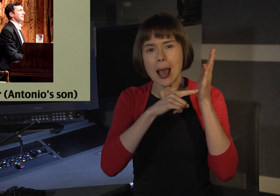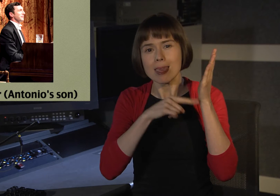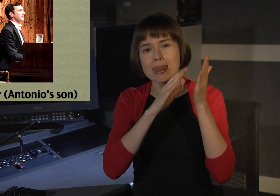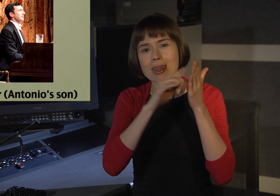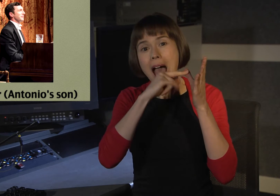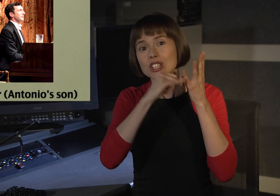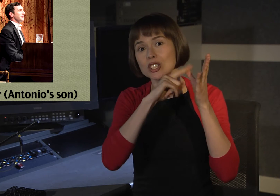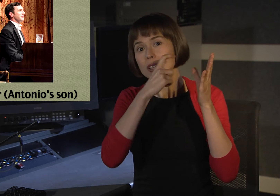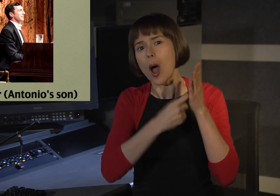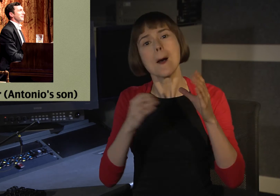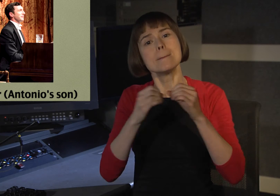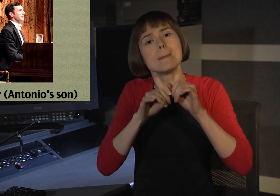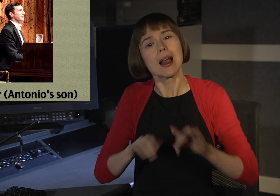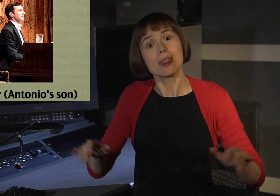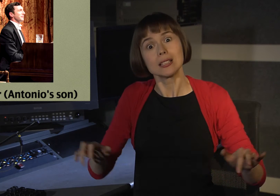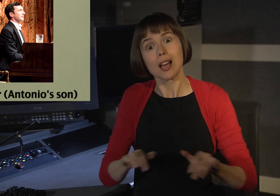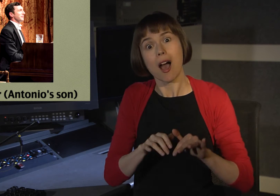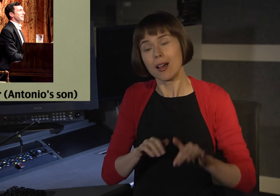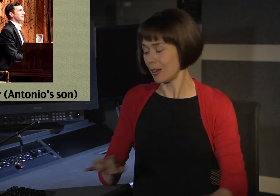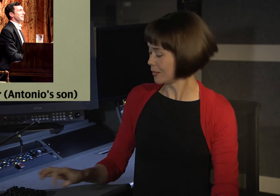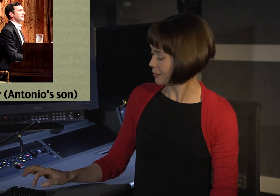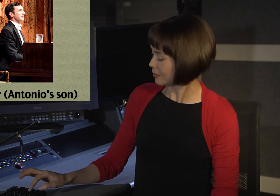Balthazar, and this is his.